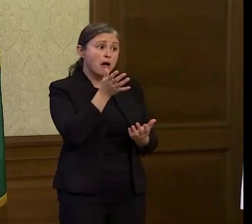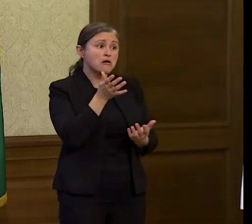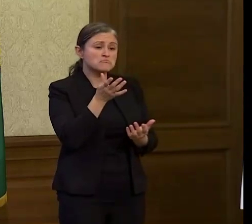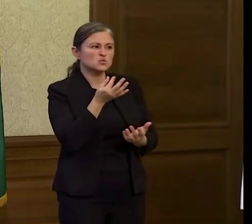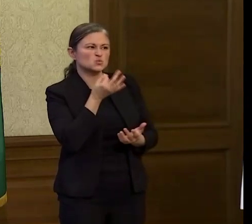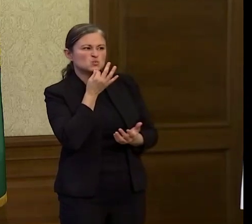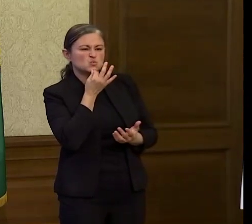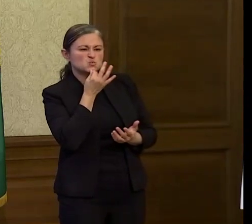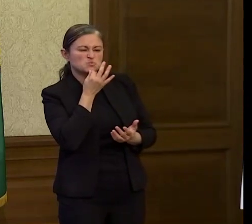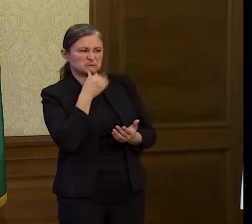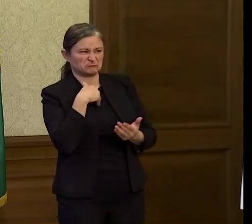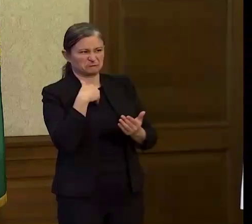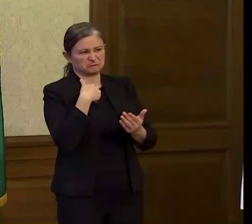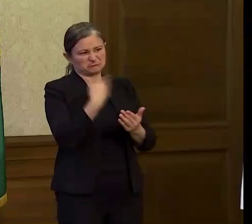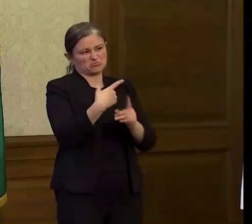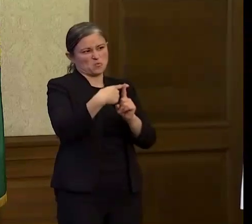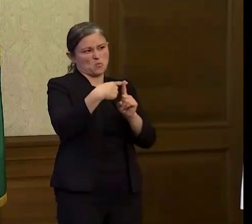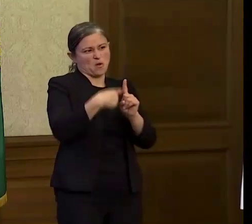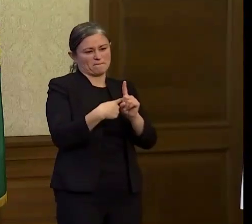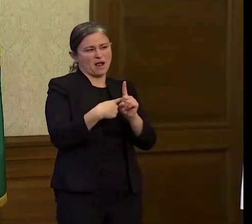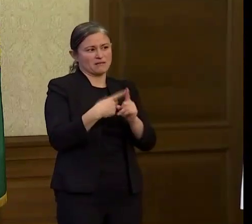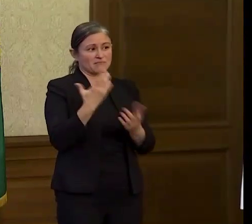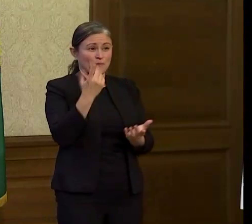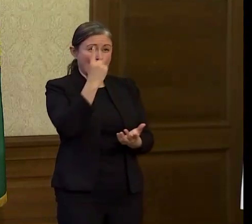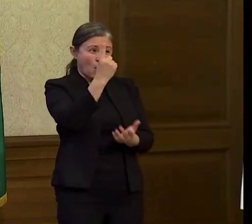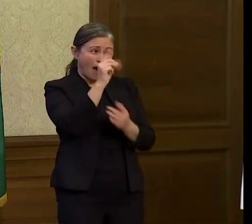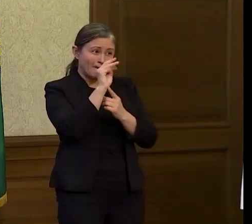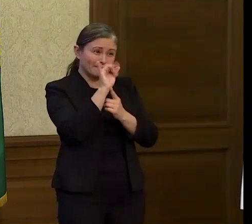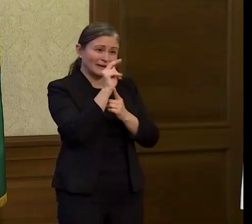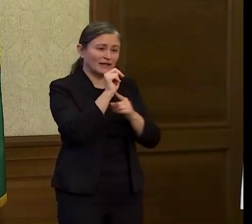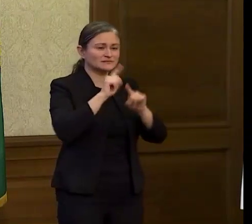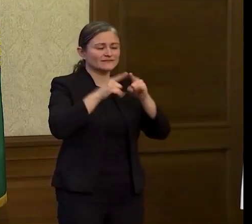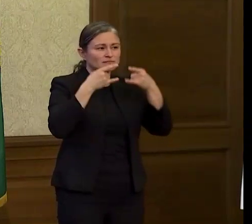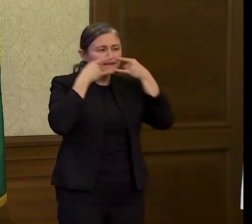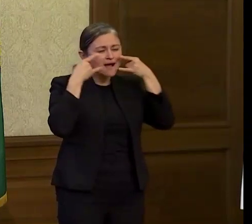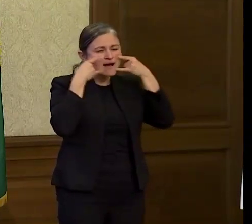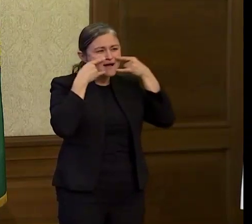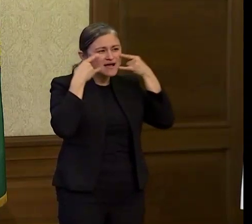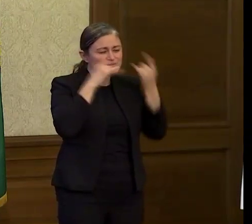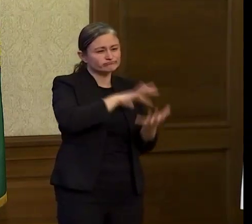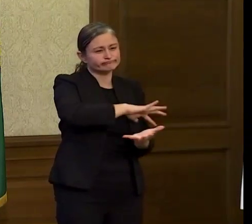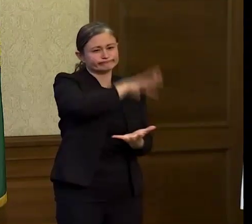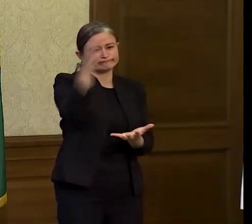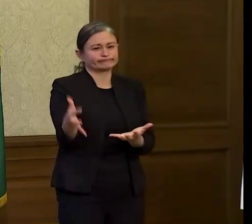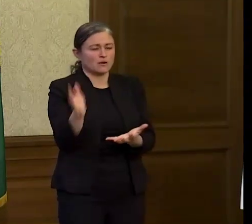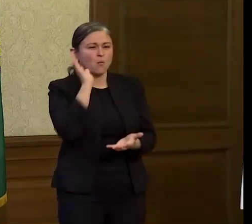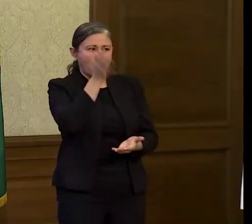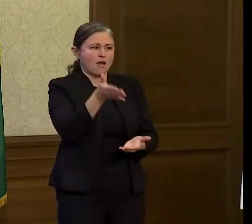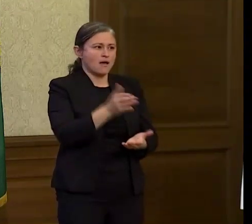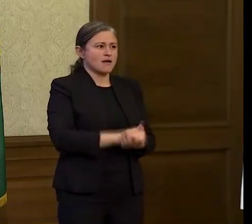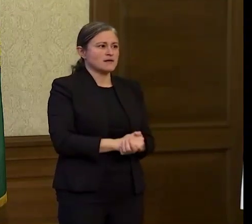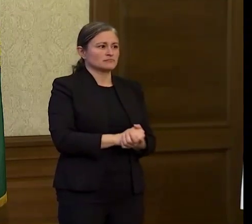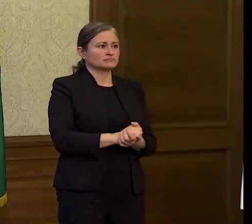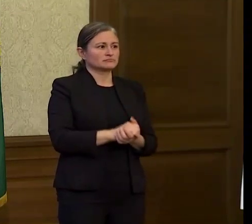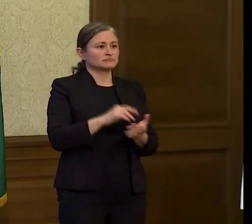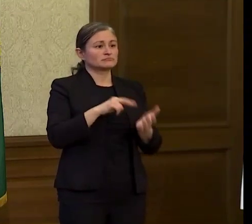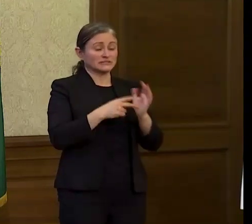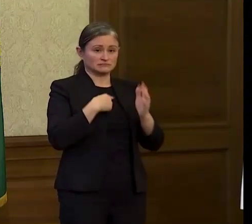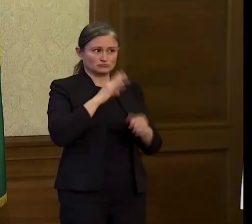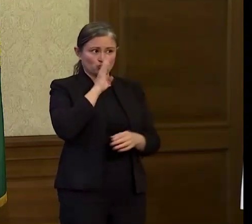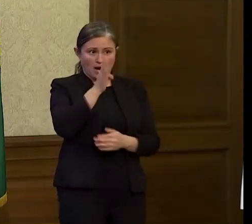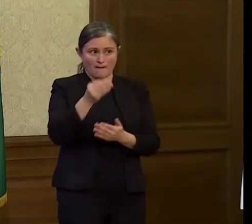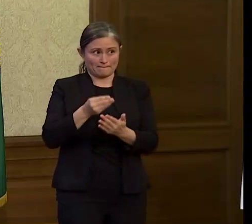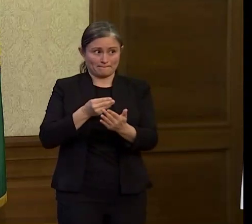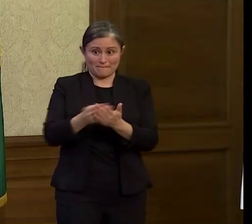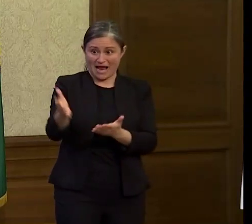literally. Because of the state purchasing, we are purchasing directly for distribution to hospitals and nursing homes and emergency